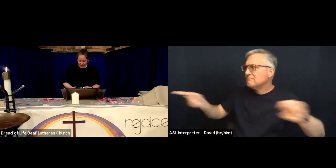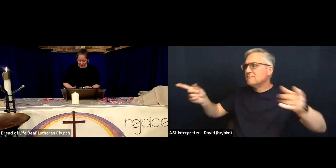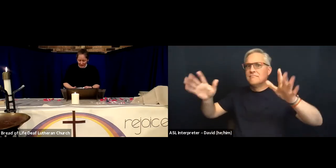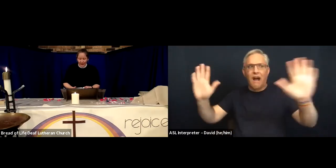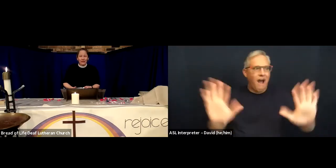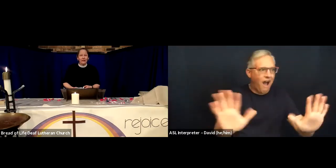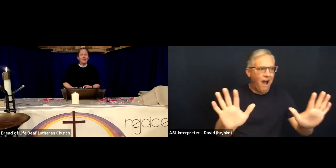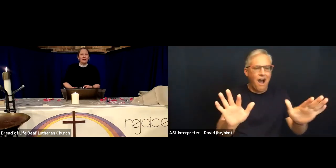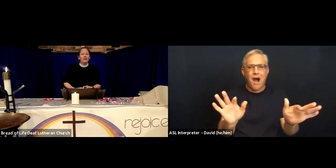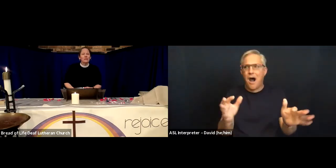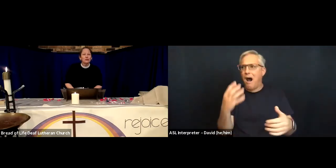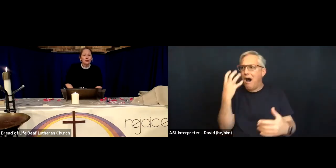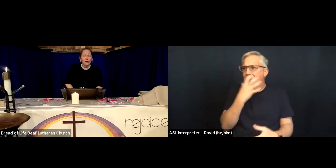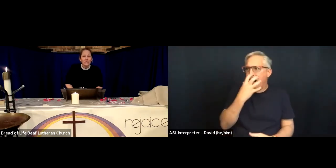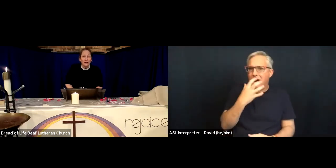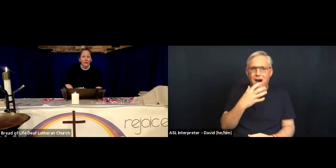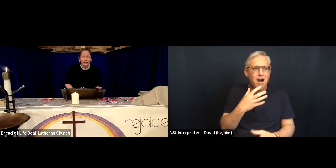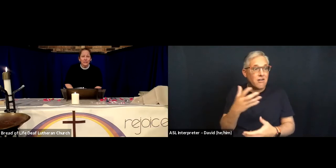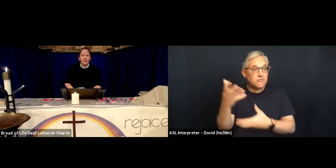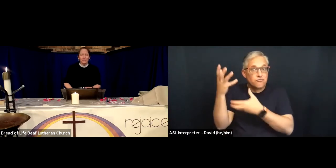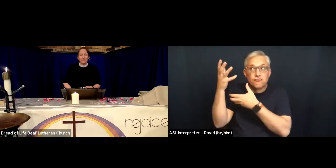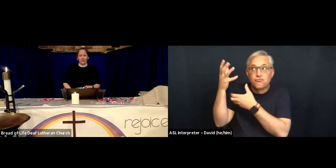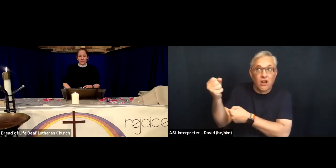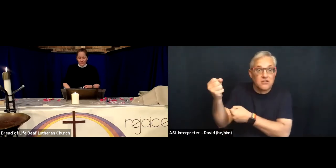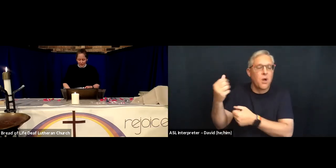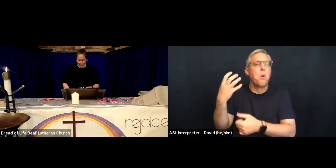is to trust others.